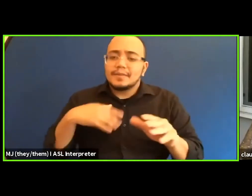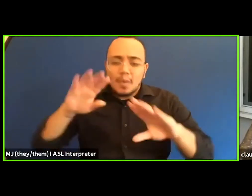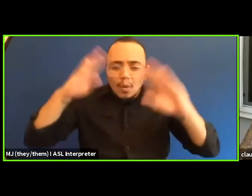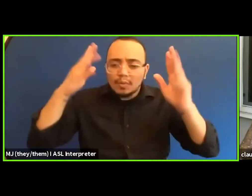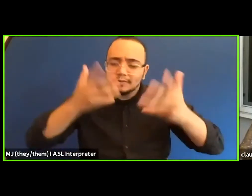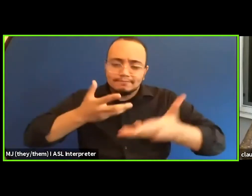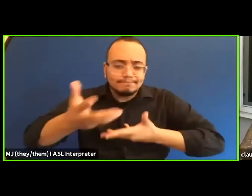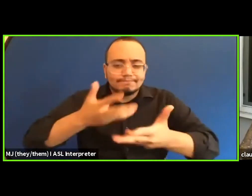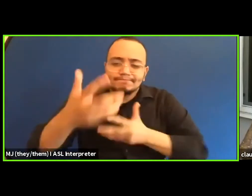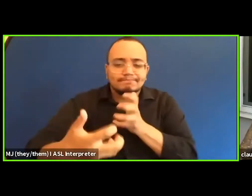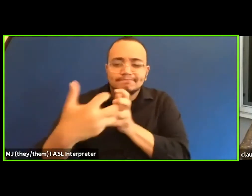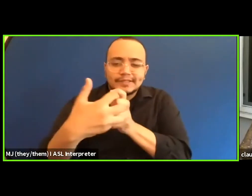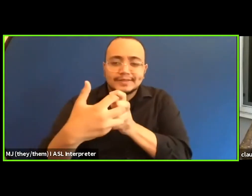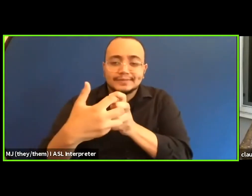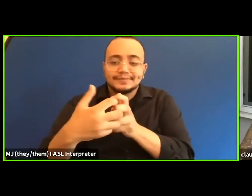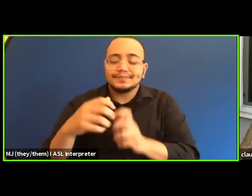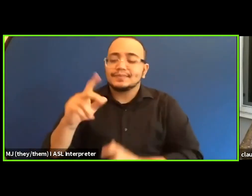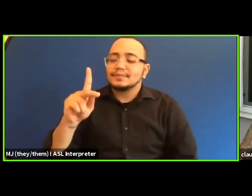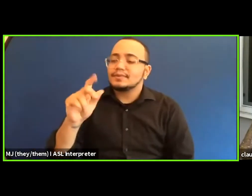me without you.